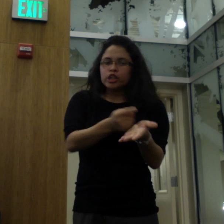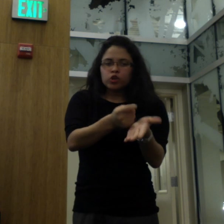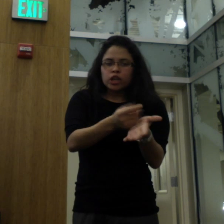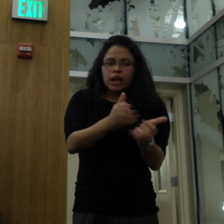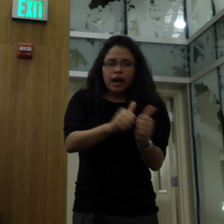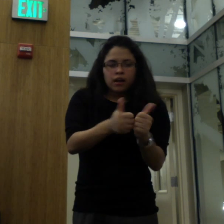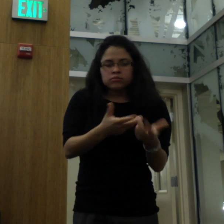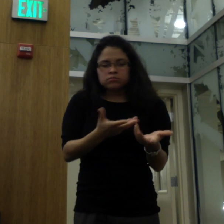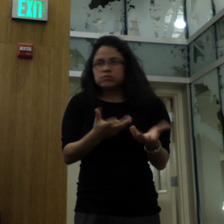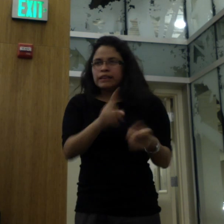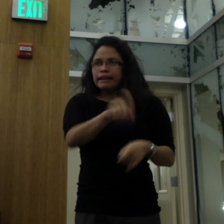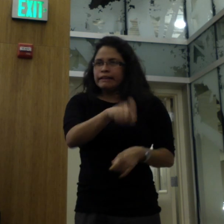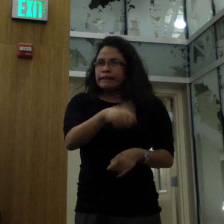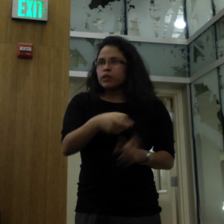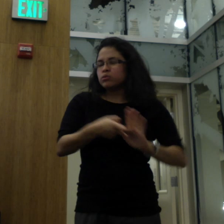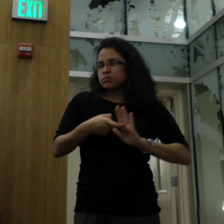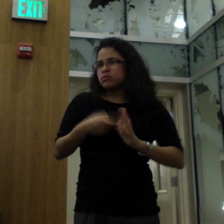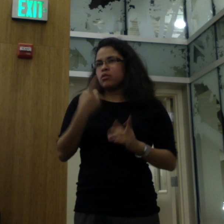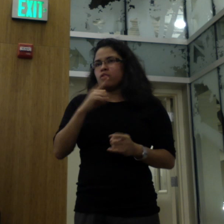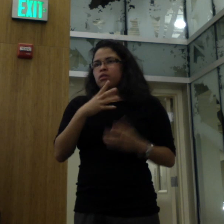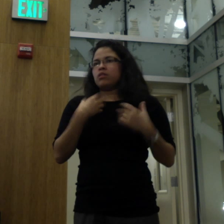personal lawnmower.